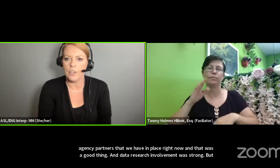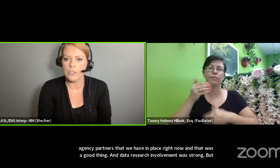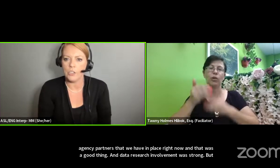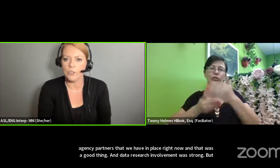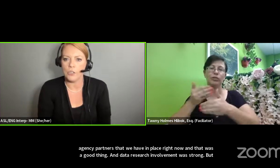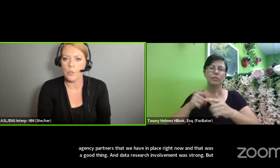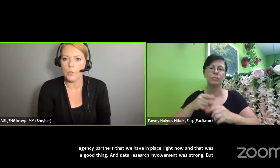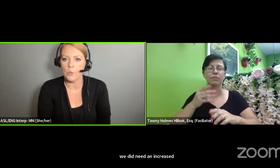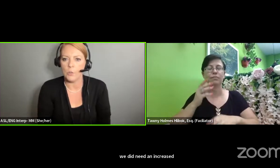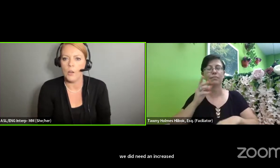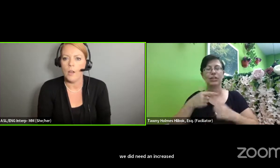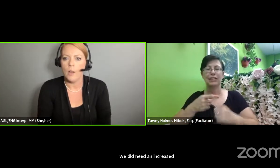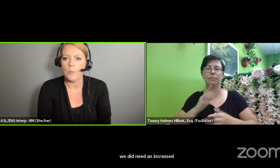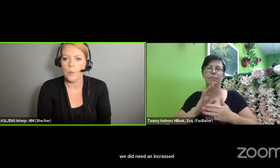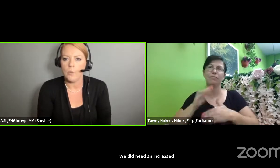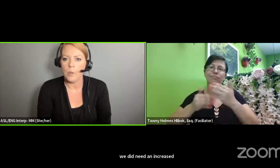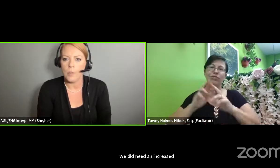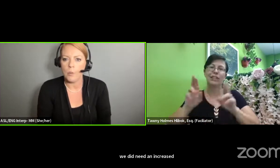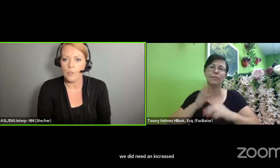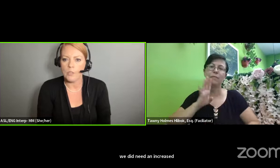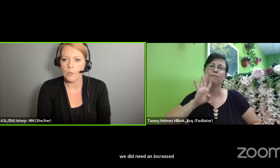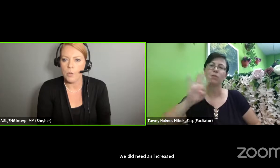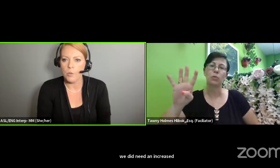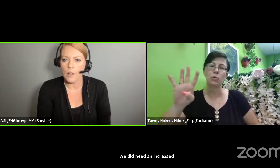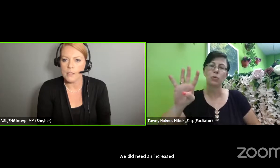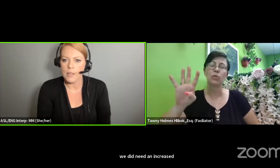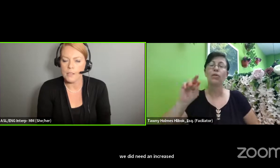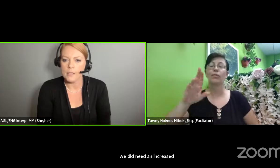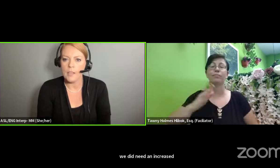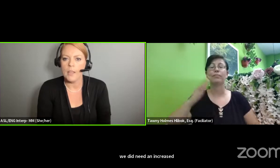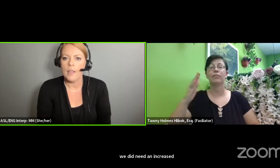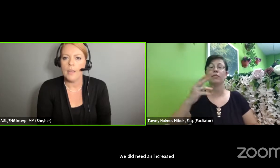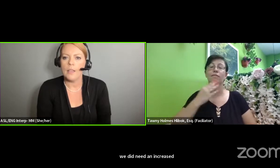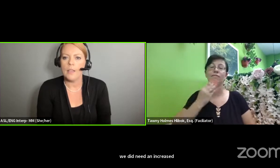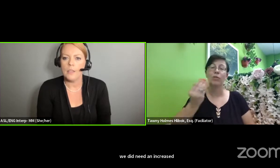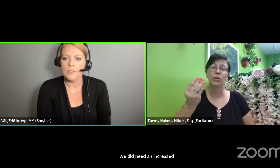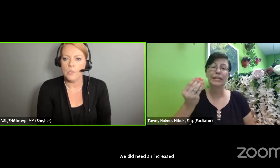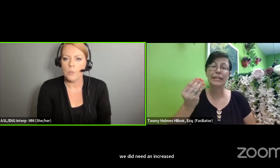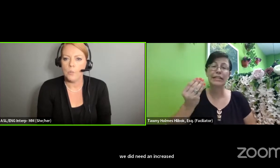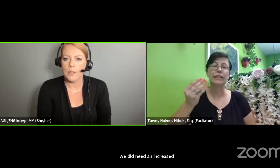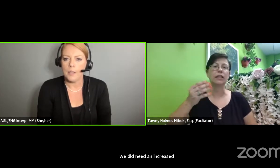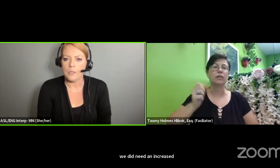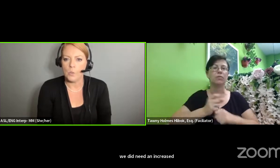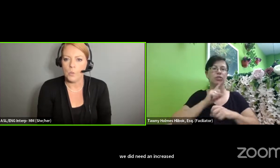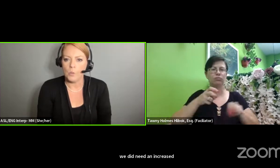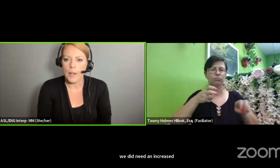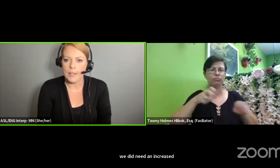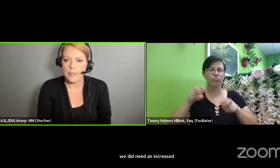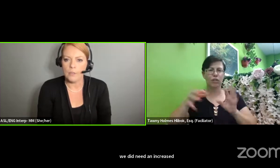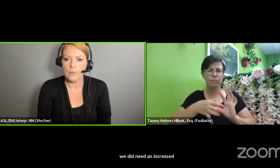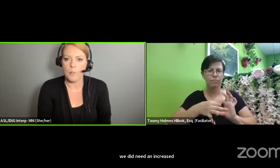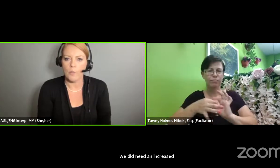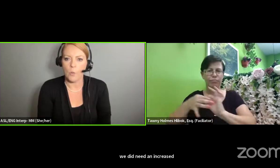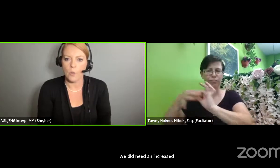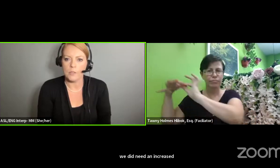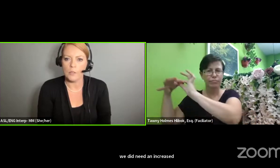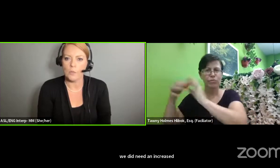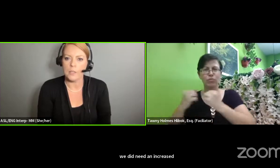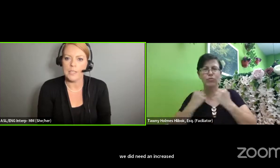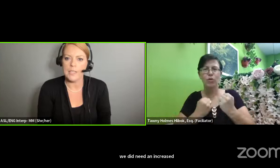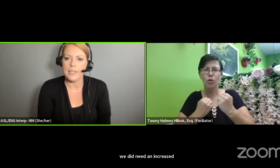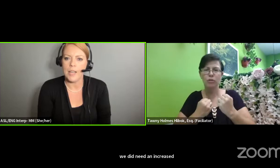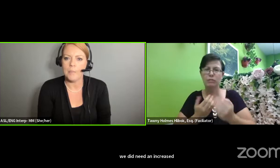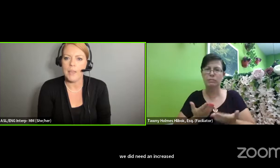hard of hearing children who move from the birth to 3 process into being school ready from 4